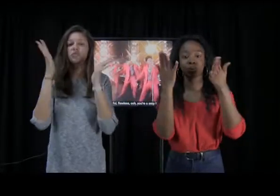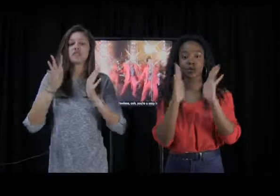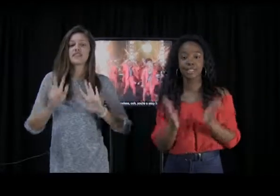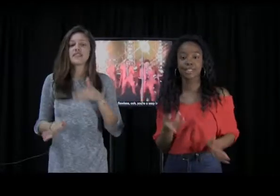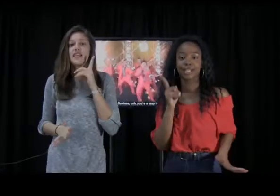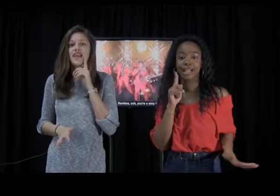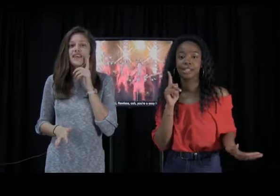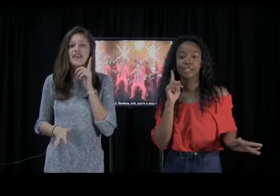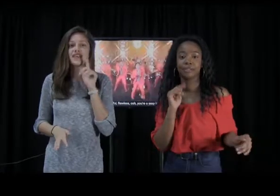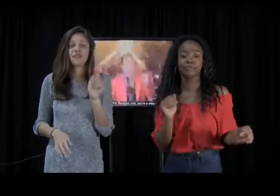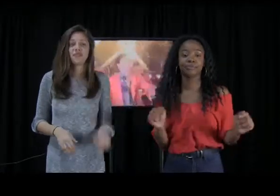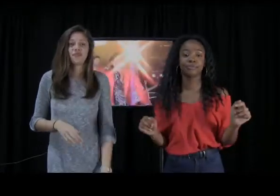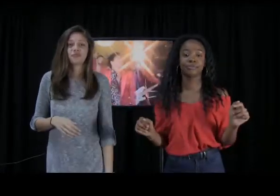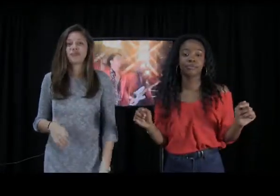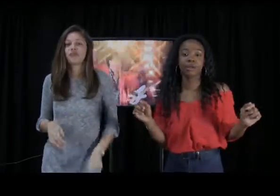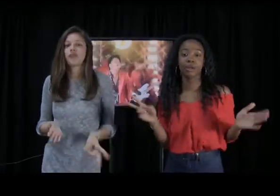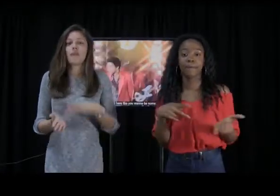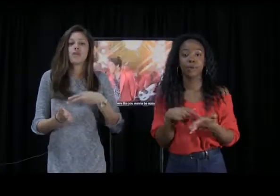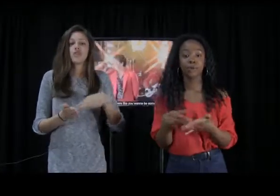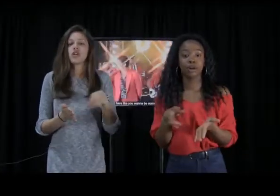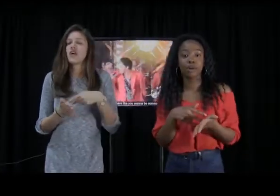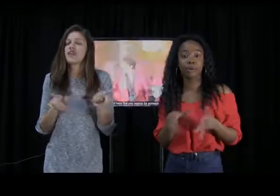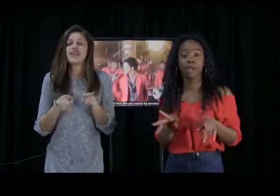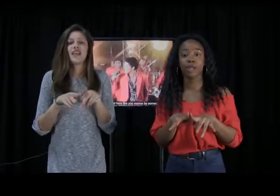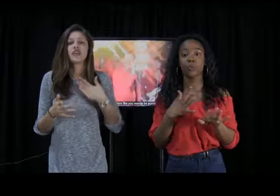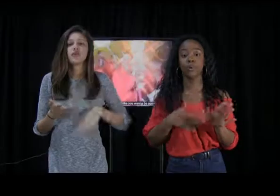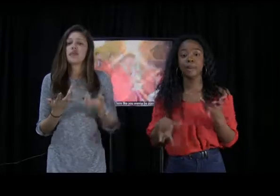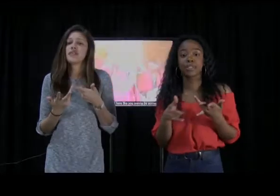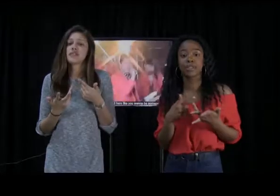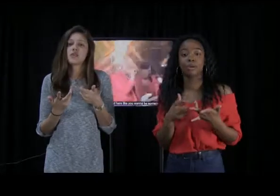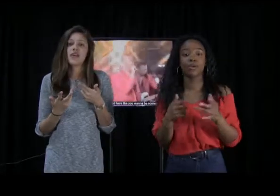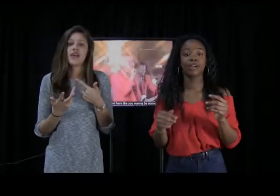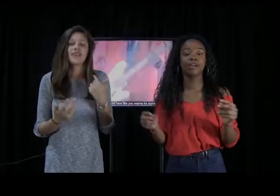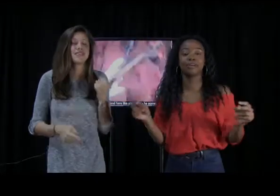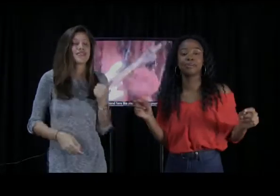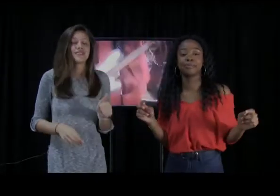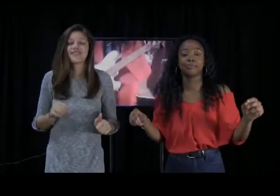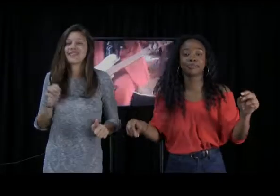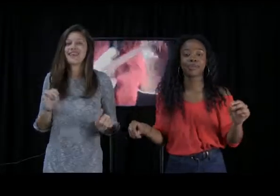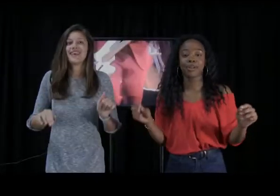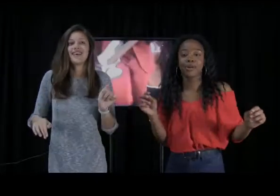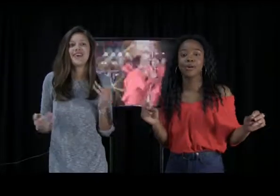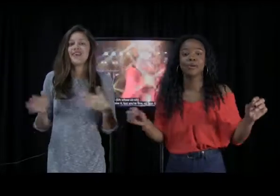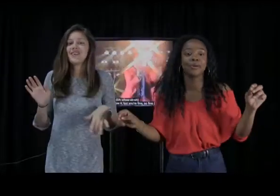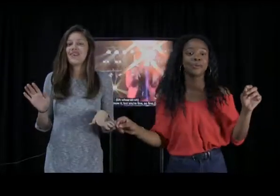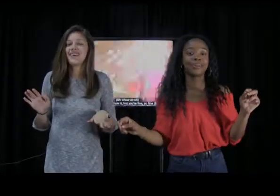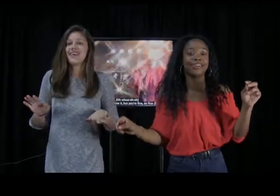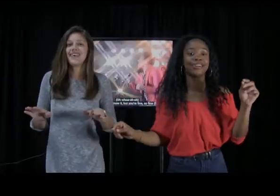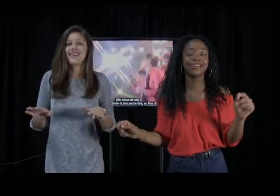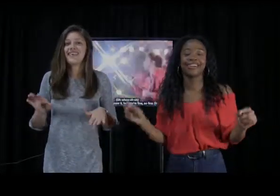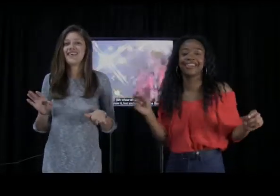flawless, ooh, you a sexy lady. But you walk around here like you wanna be someone else.